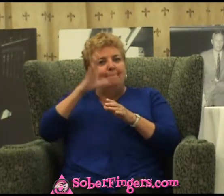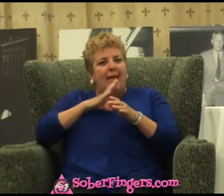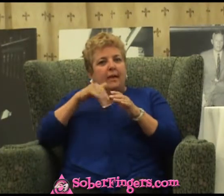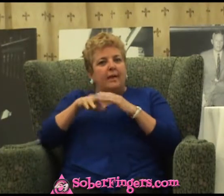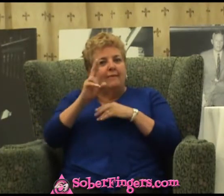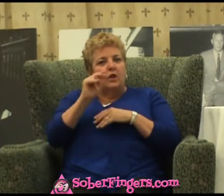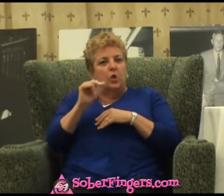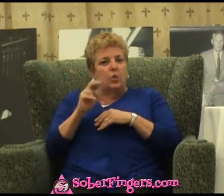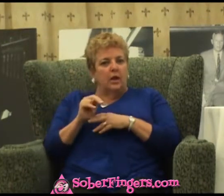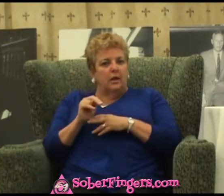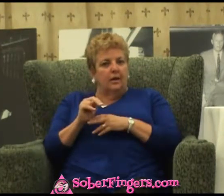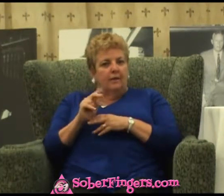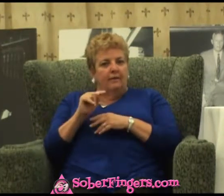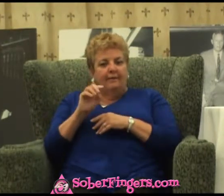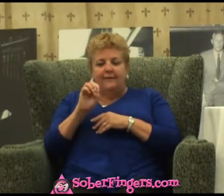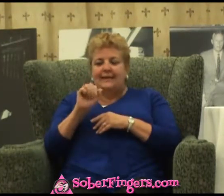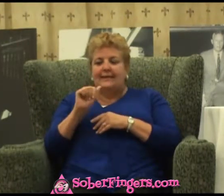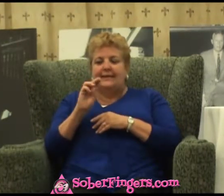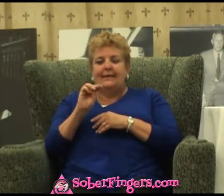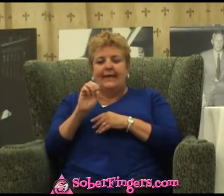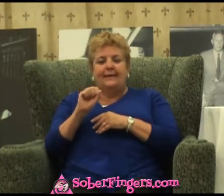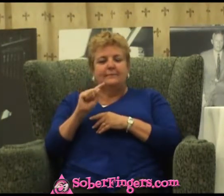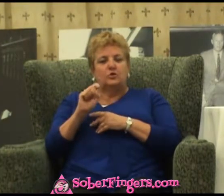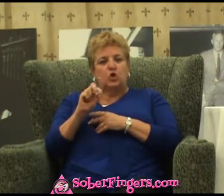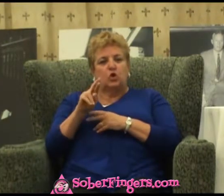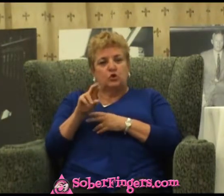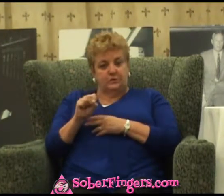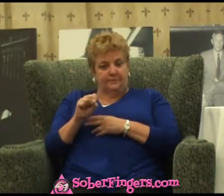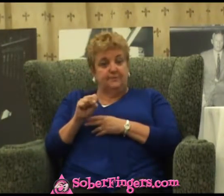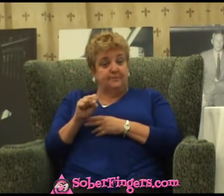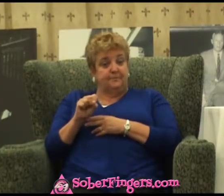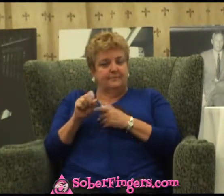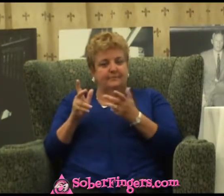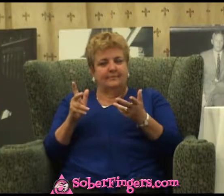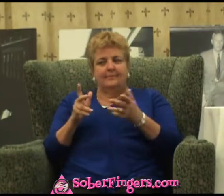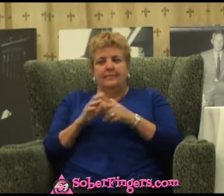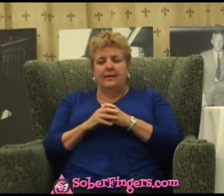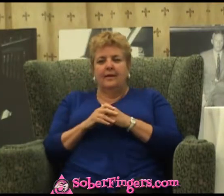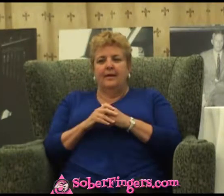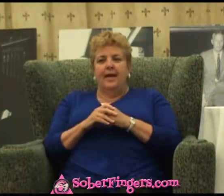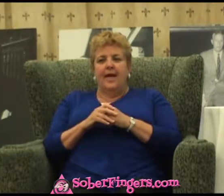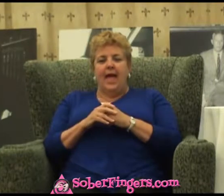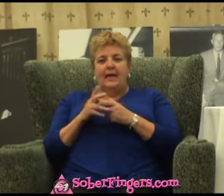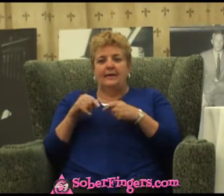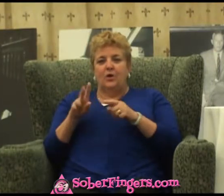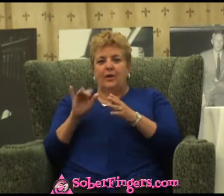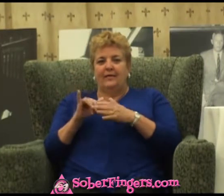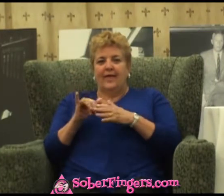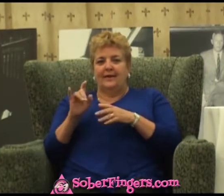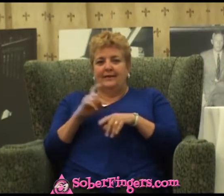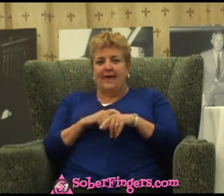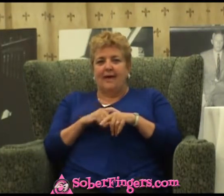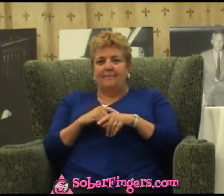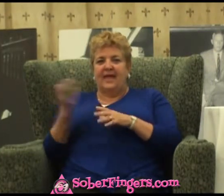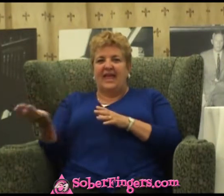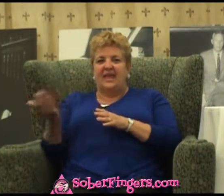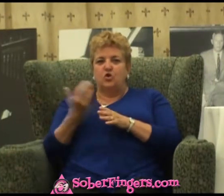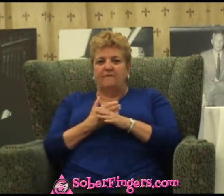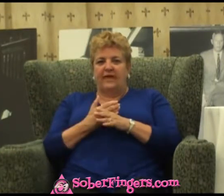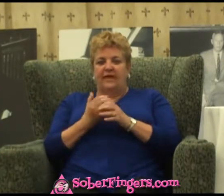they got some information, and when it was time, I was intervened on and put into treatment. We had a new